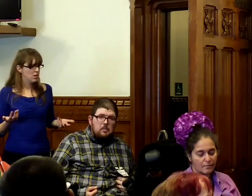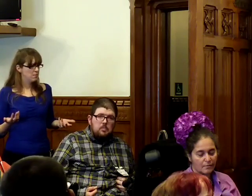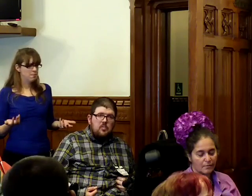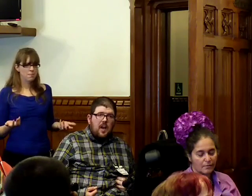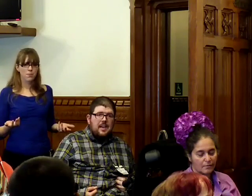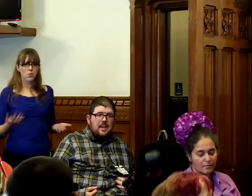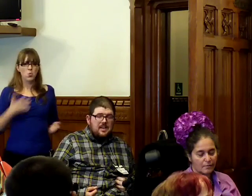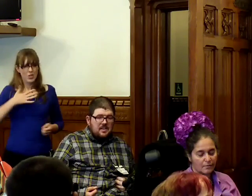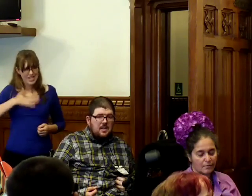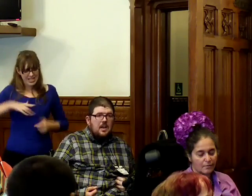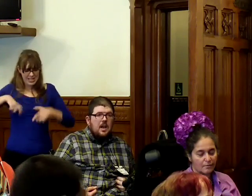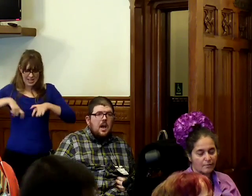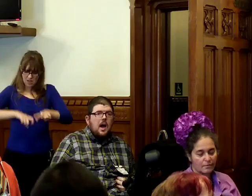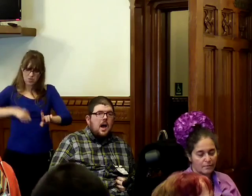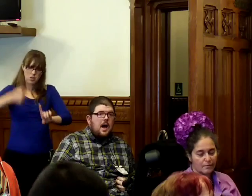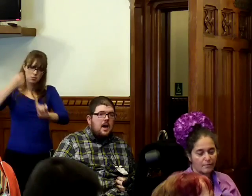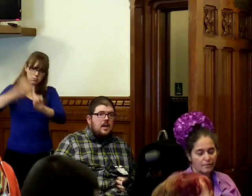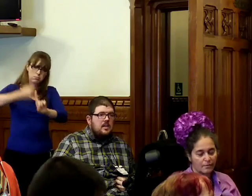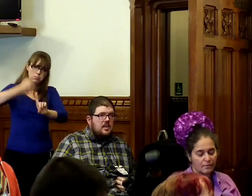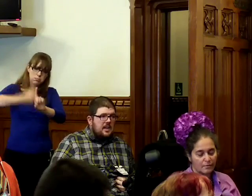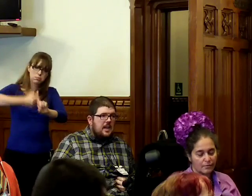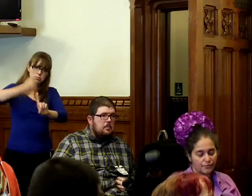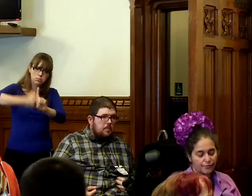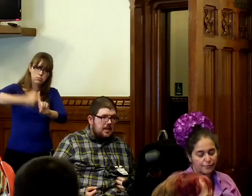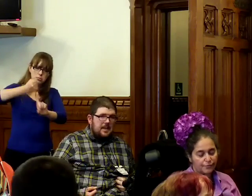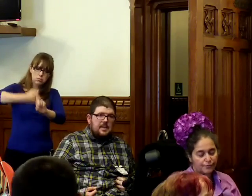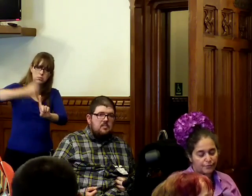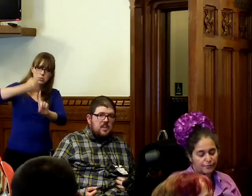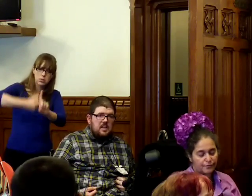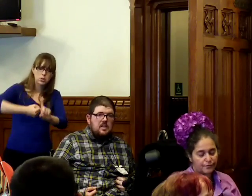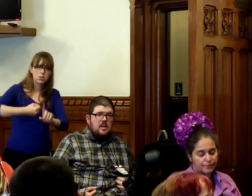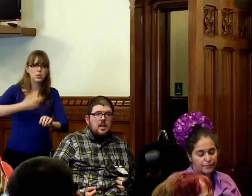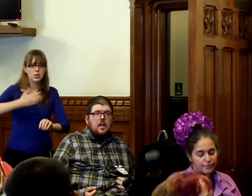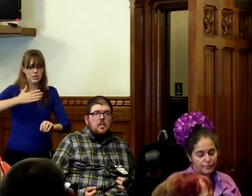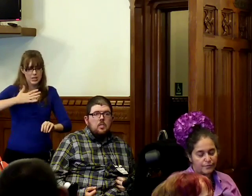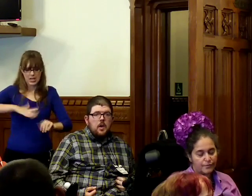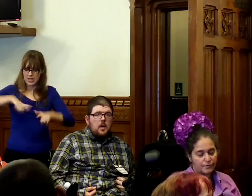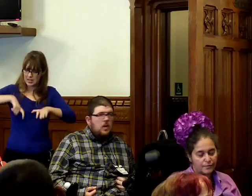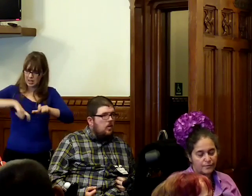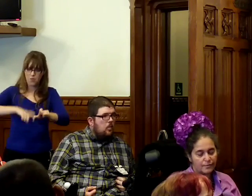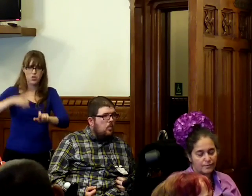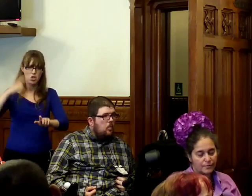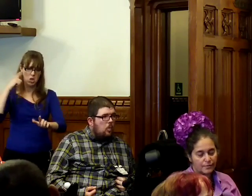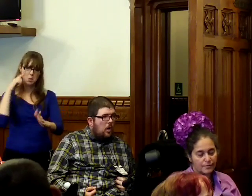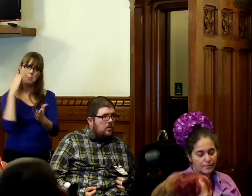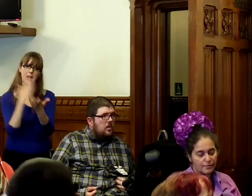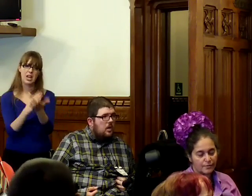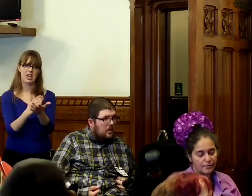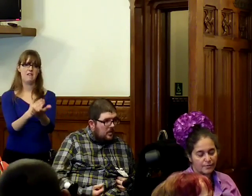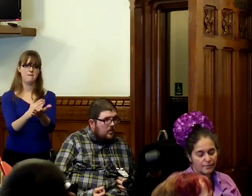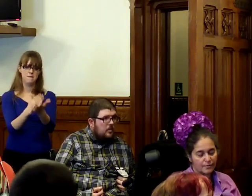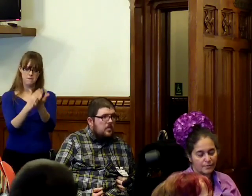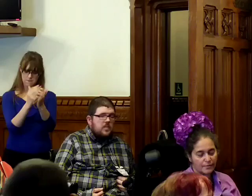Just gotta keep fighting and keep believing